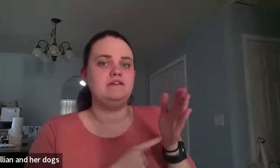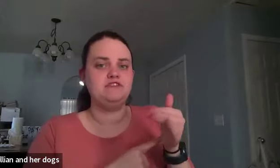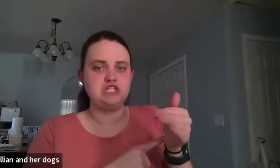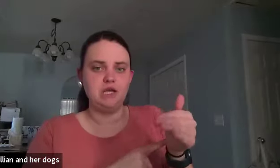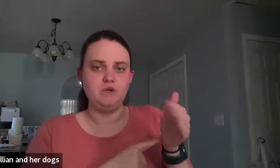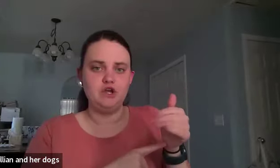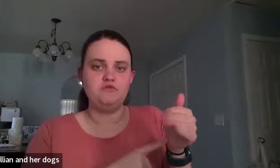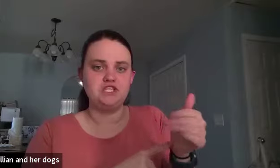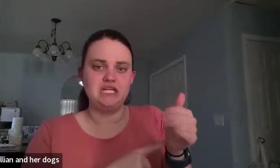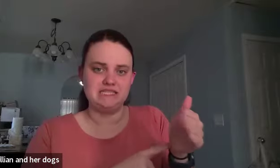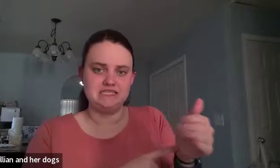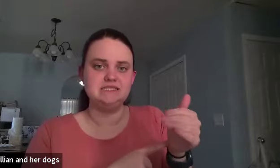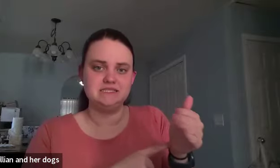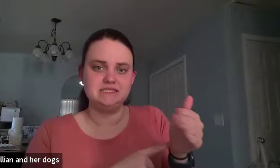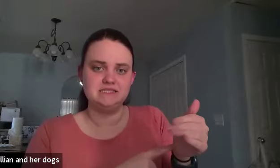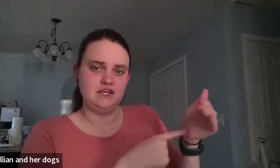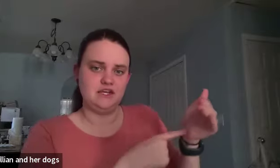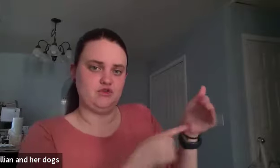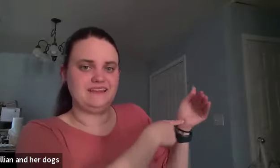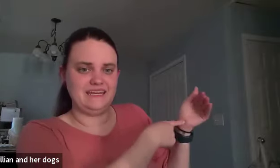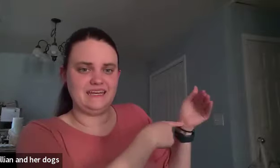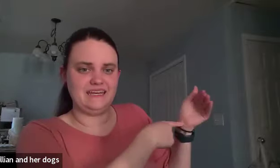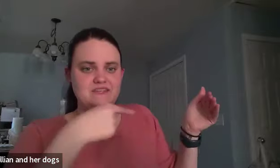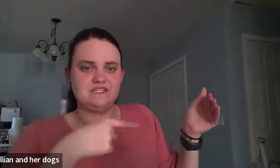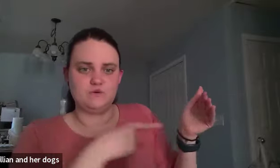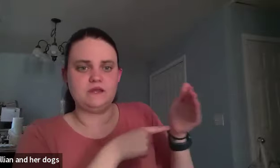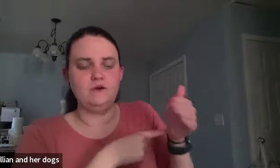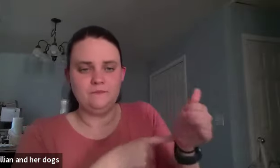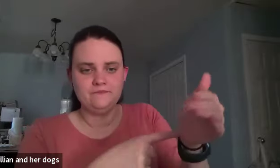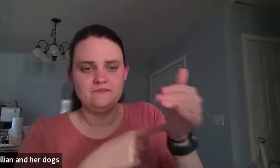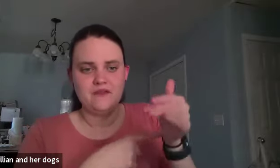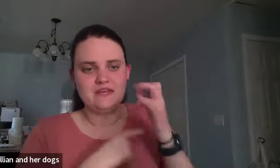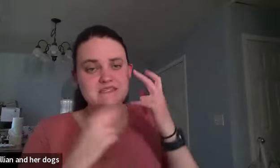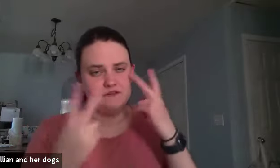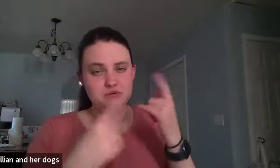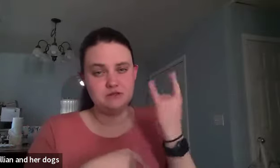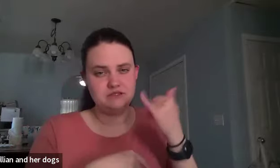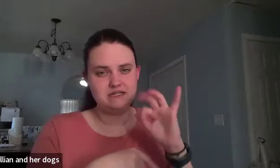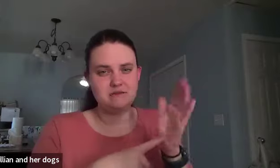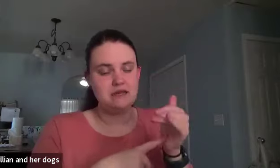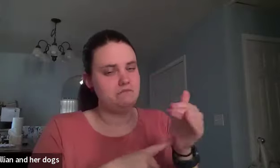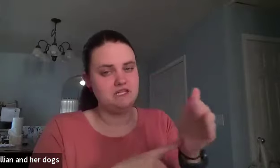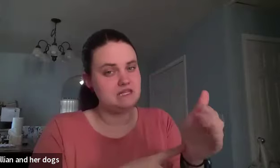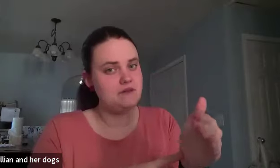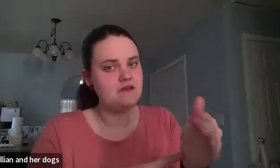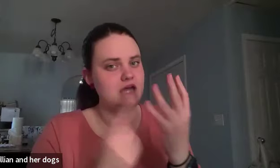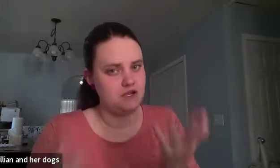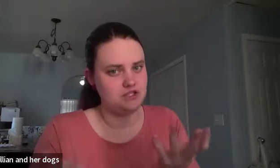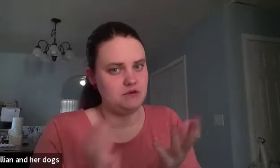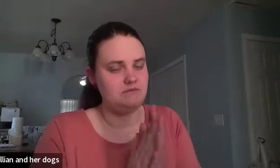like fishing, when you go fishing, like you're reeling it in, like this is the reel. That's the visual it looks like to me. Does that mean that's actually what